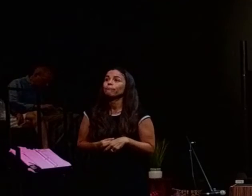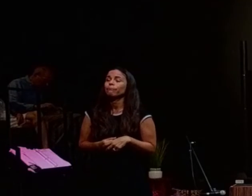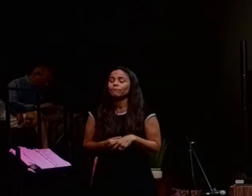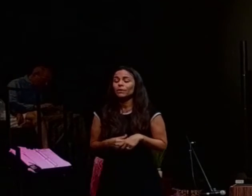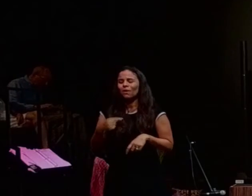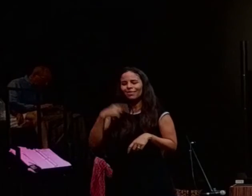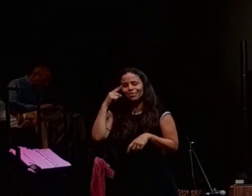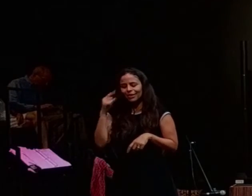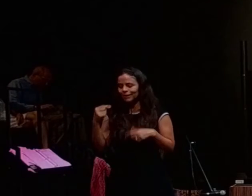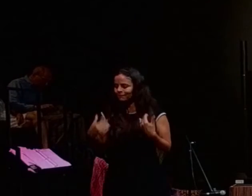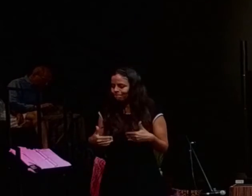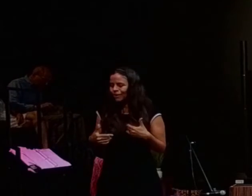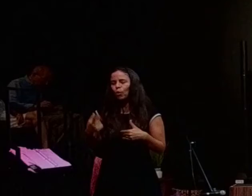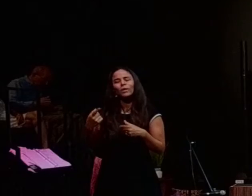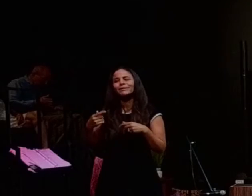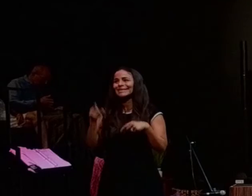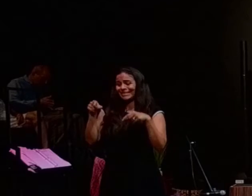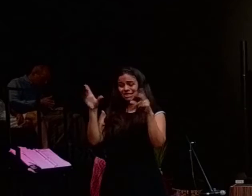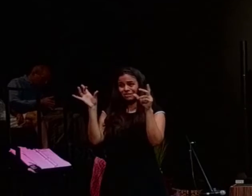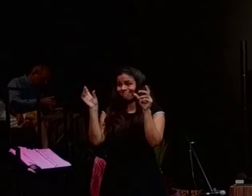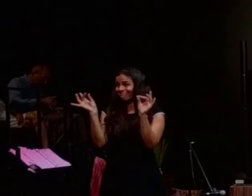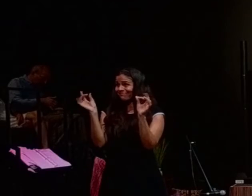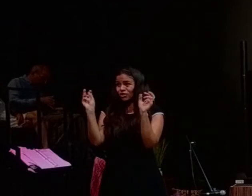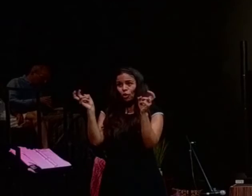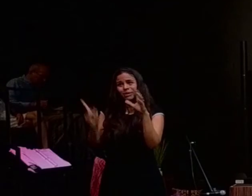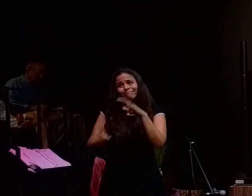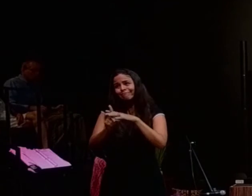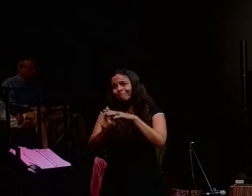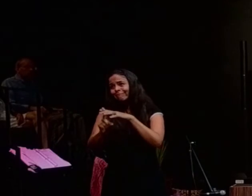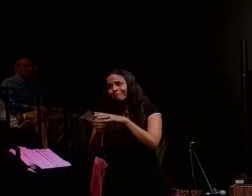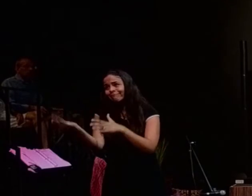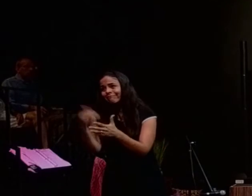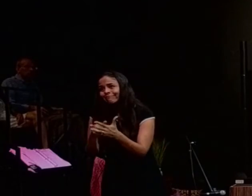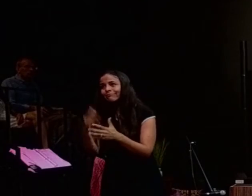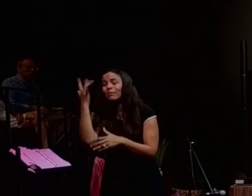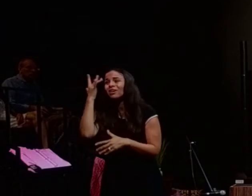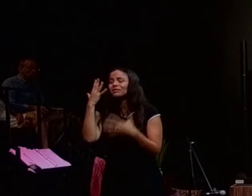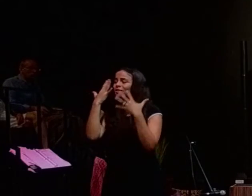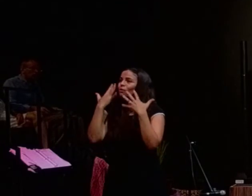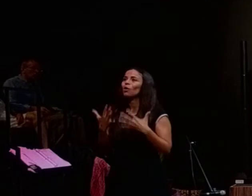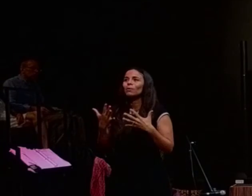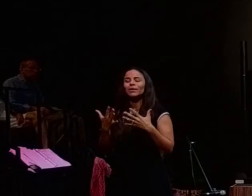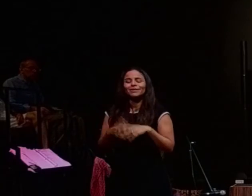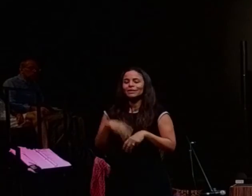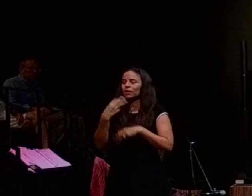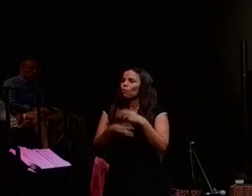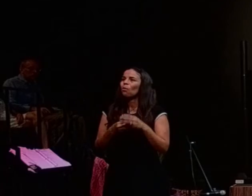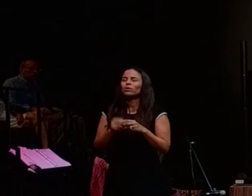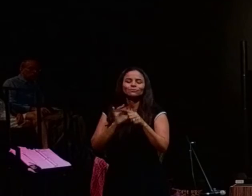You know, I think this is a topic that we will continue to come back time and time and time again, because unfortunately, there's not a shortage of terrible things happening in the